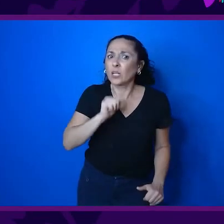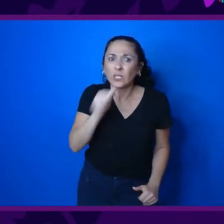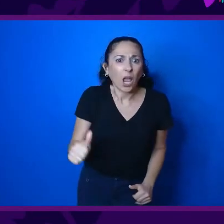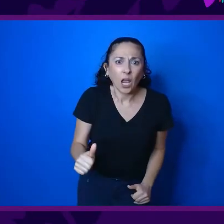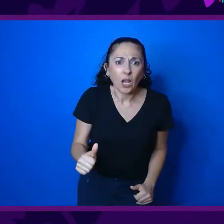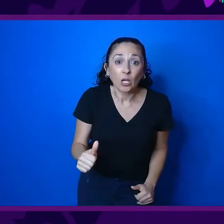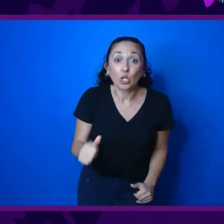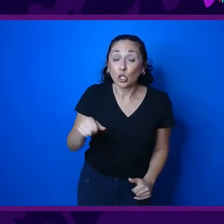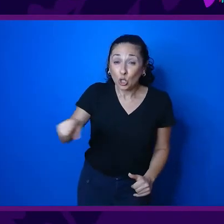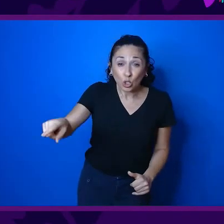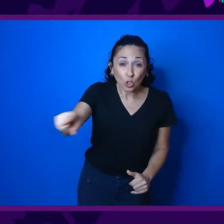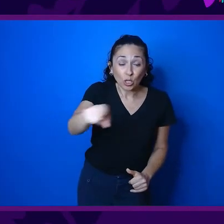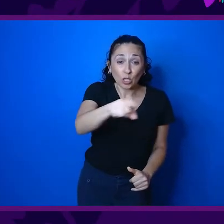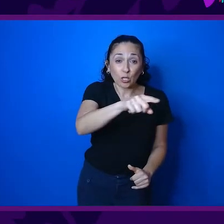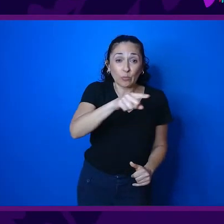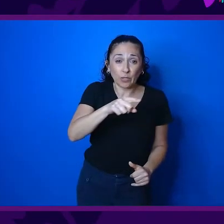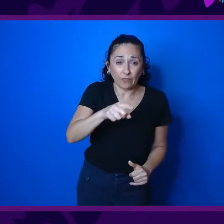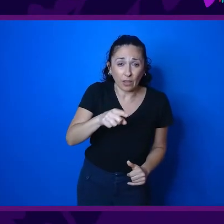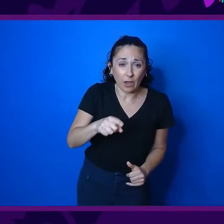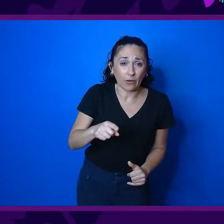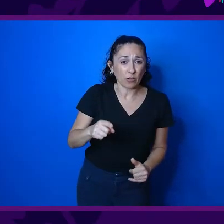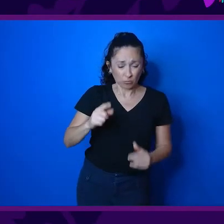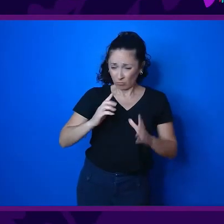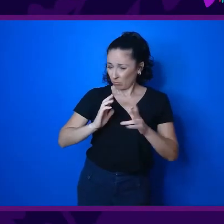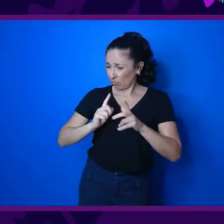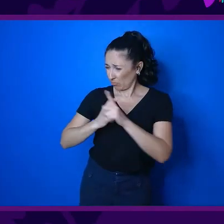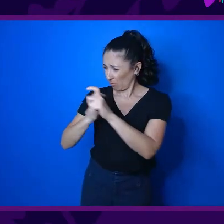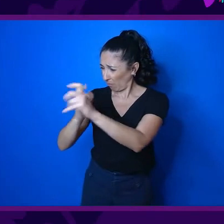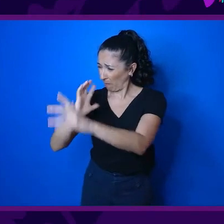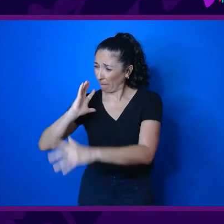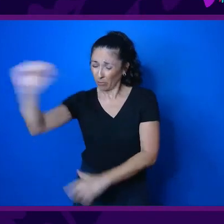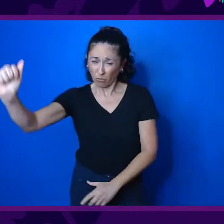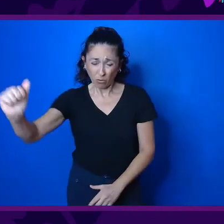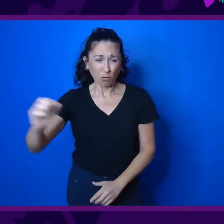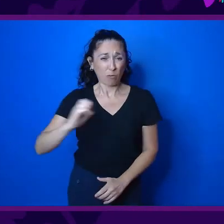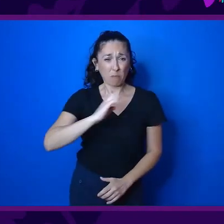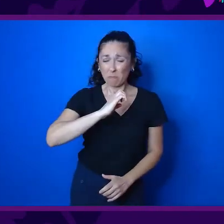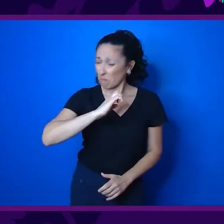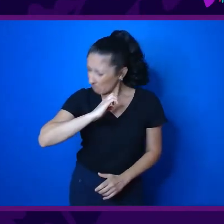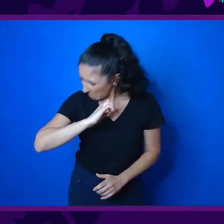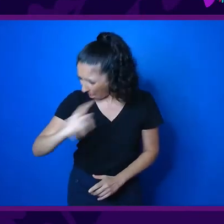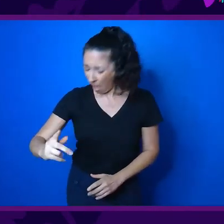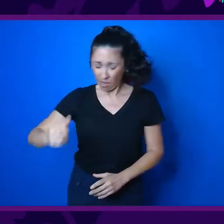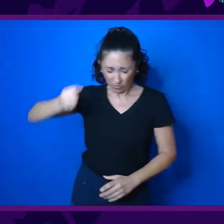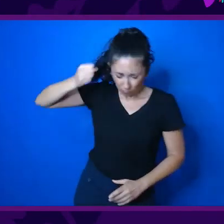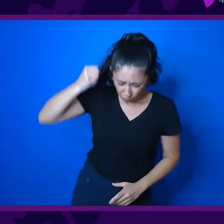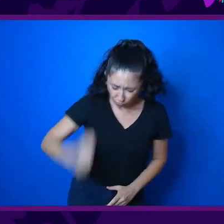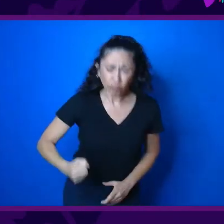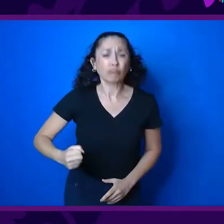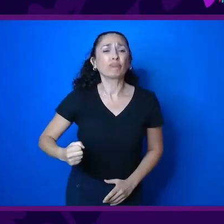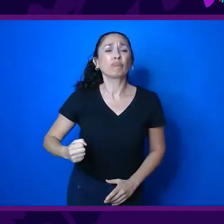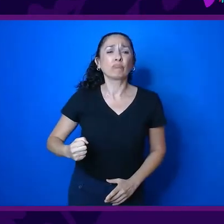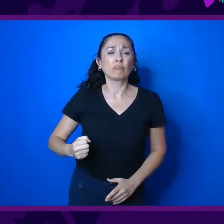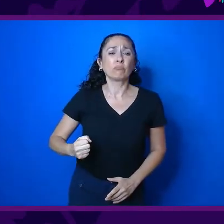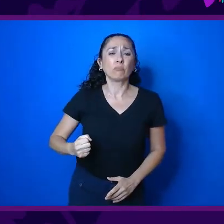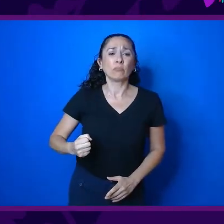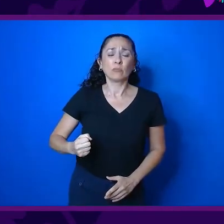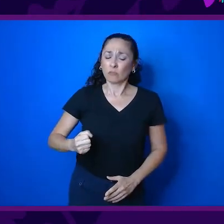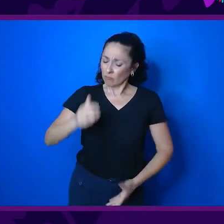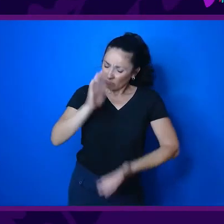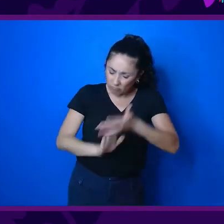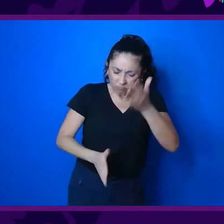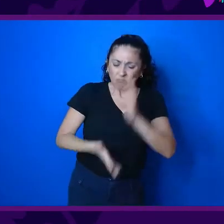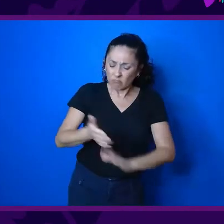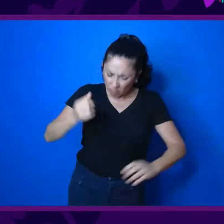ran away. Go back. Put a stake in the ground. Finish your fight.